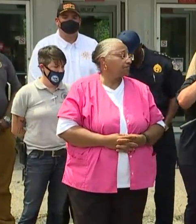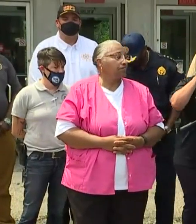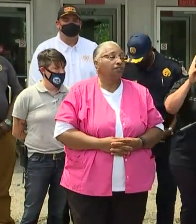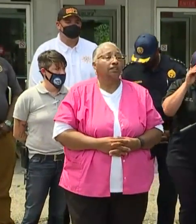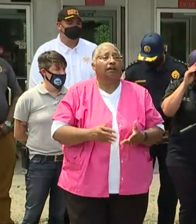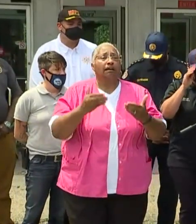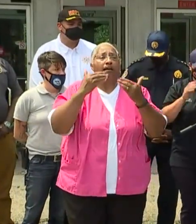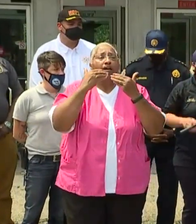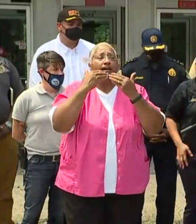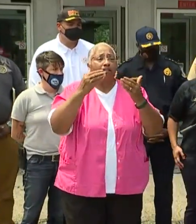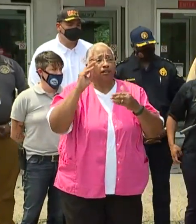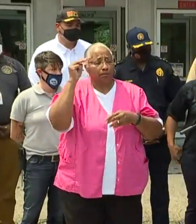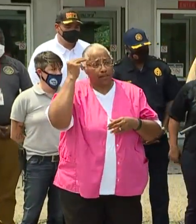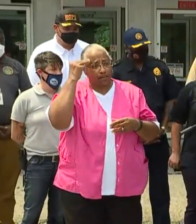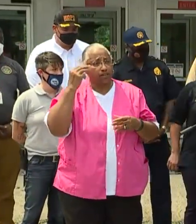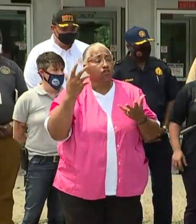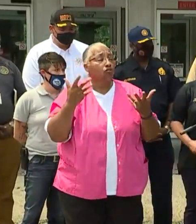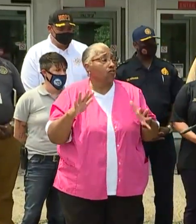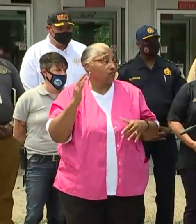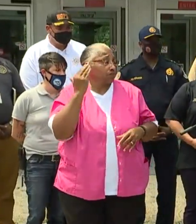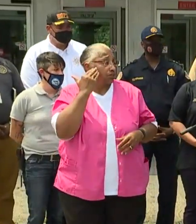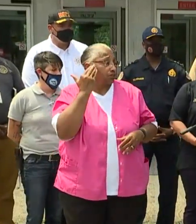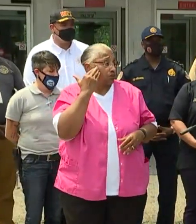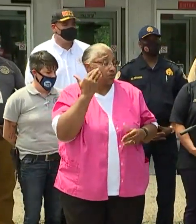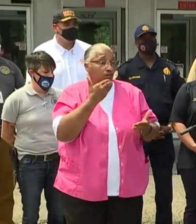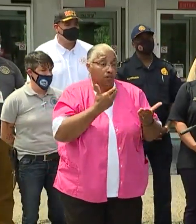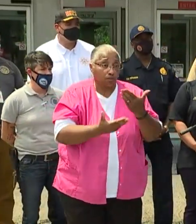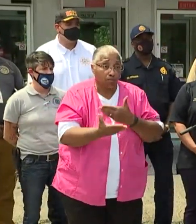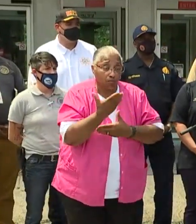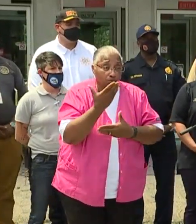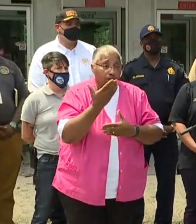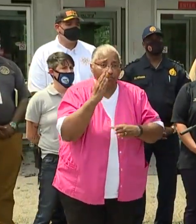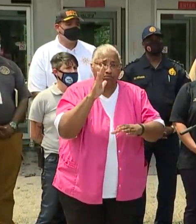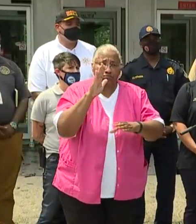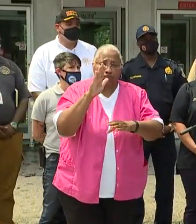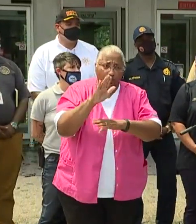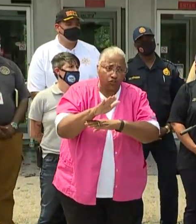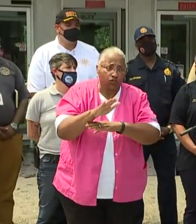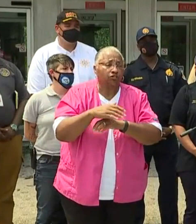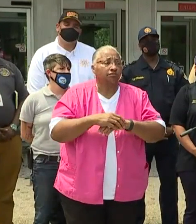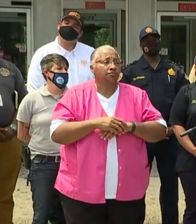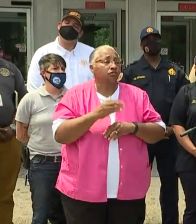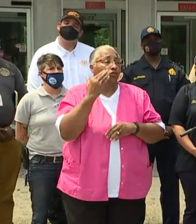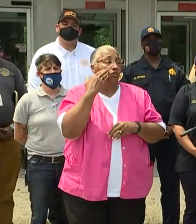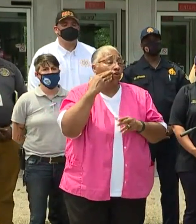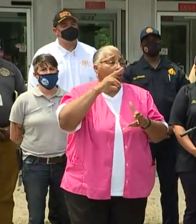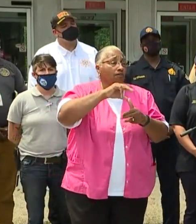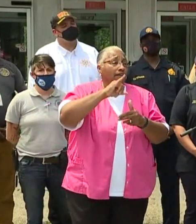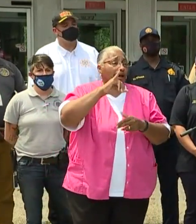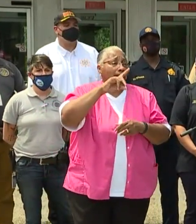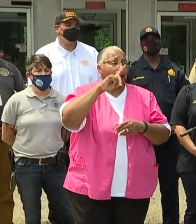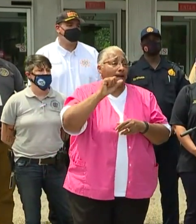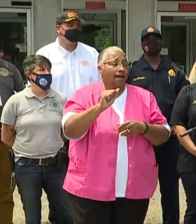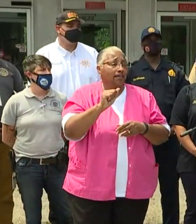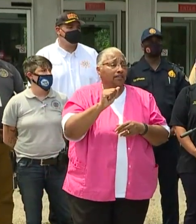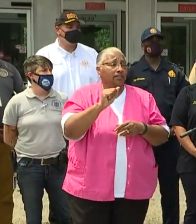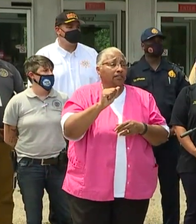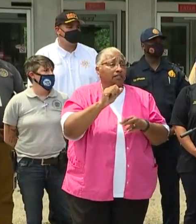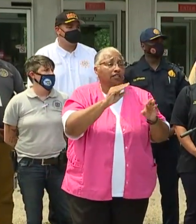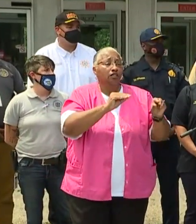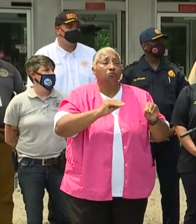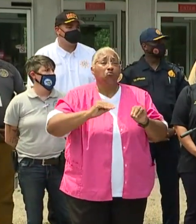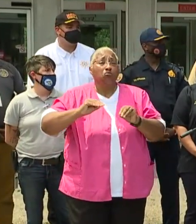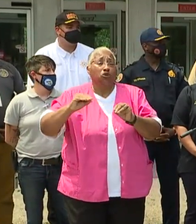Thank you, Madam Mayor. As you know, good morning, good afternoon. As you know, Hurricane Ida moved out of our area early